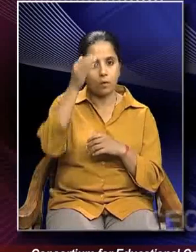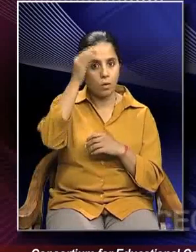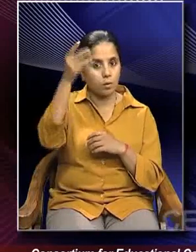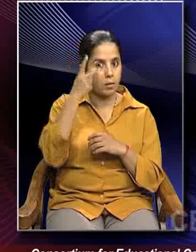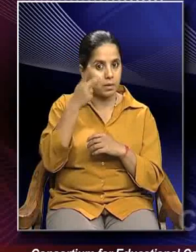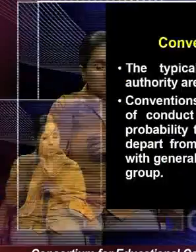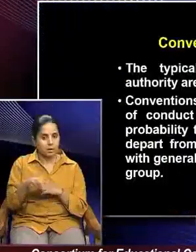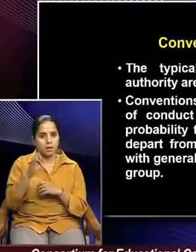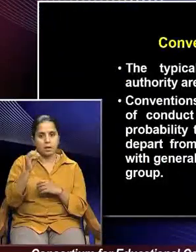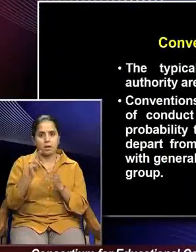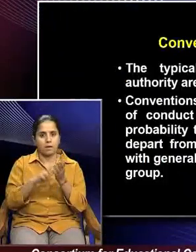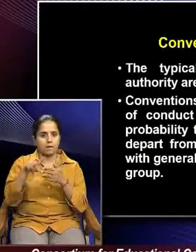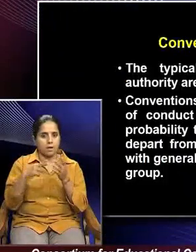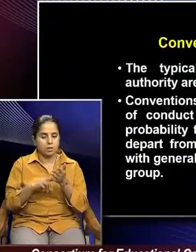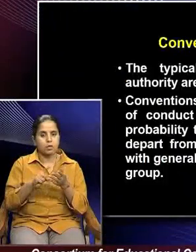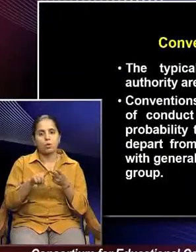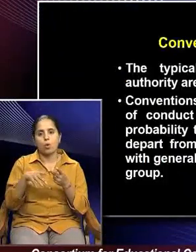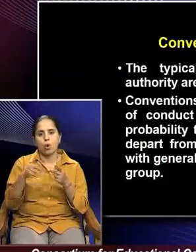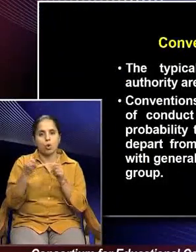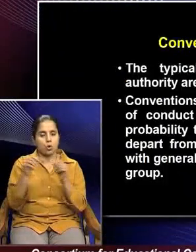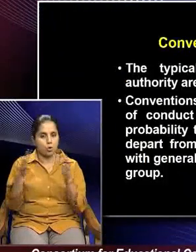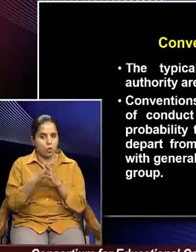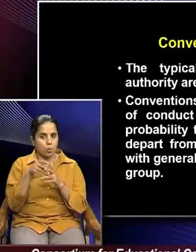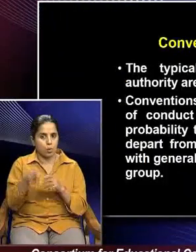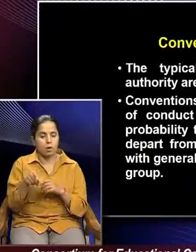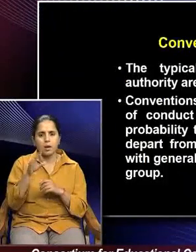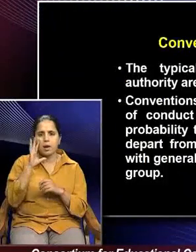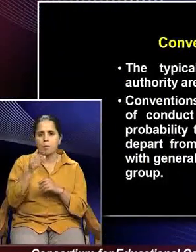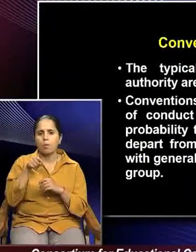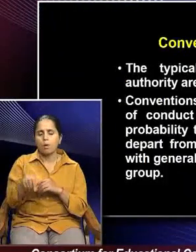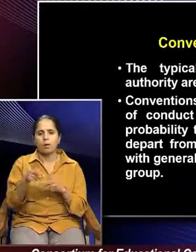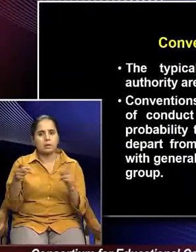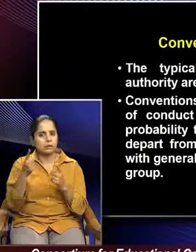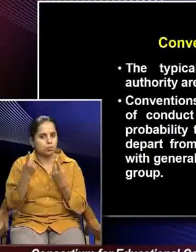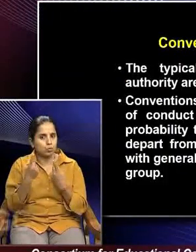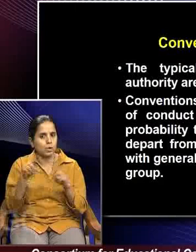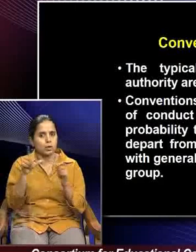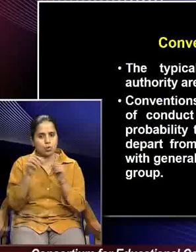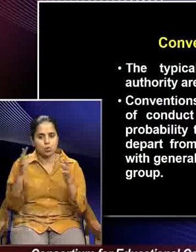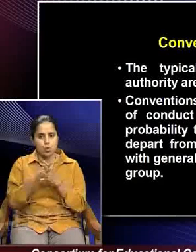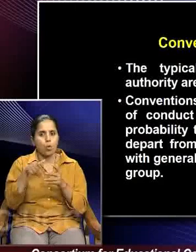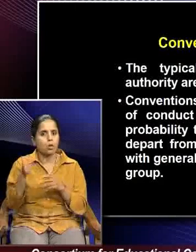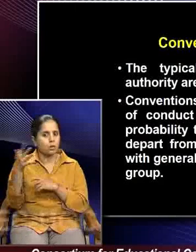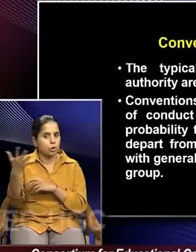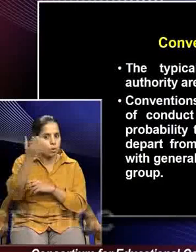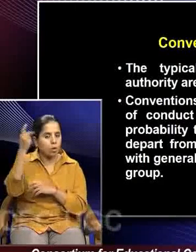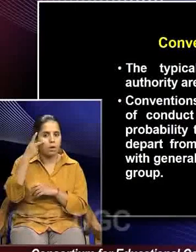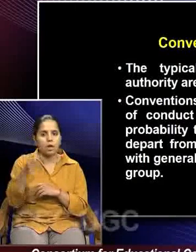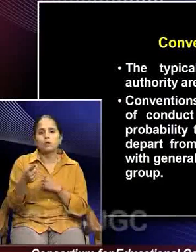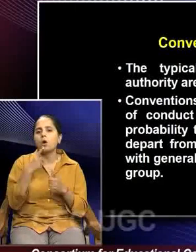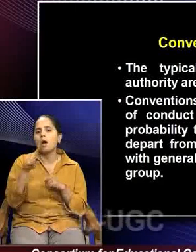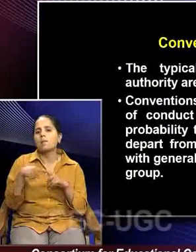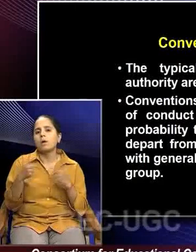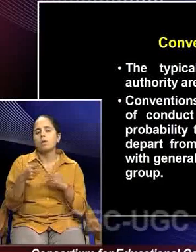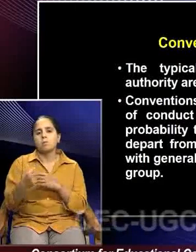is convention and law. So the typical form of legitimate authority. Now Weber also talks